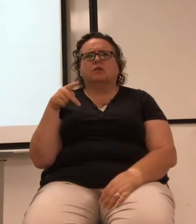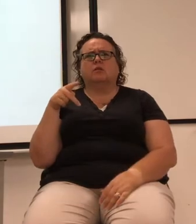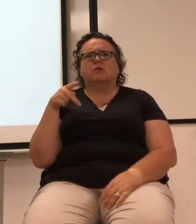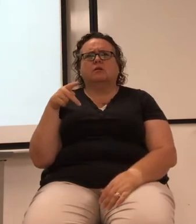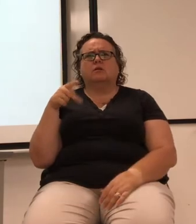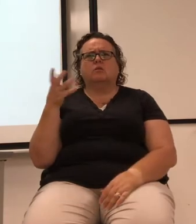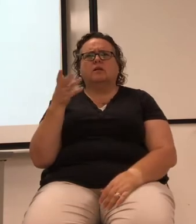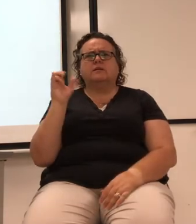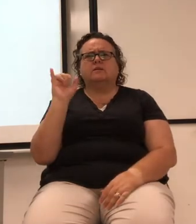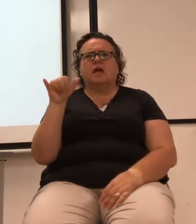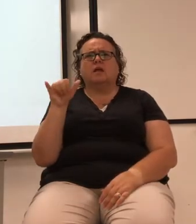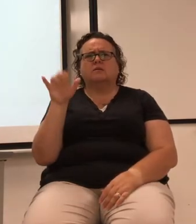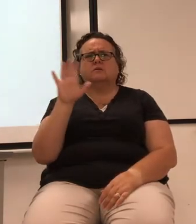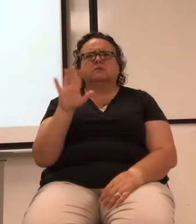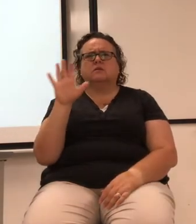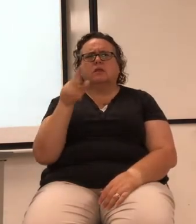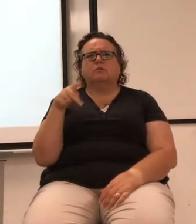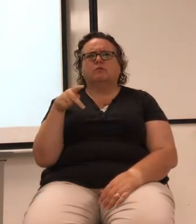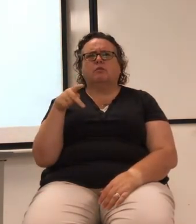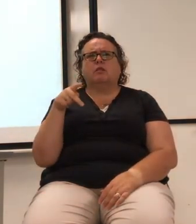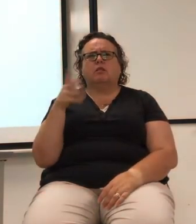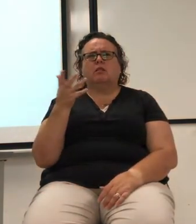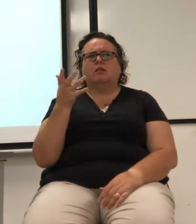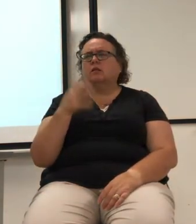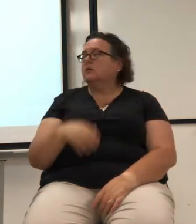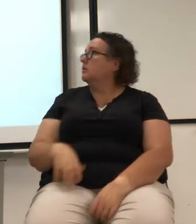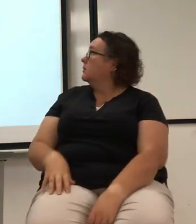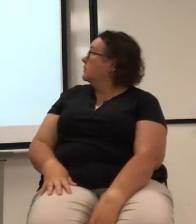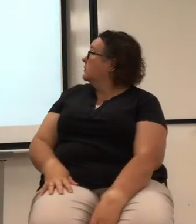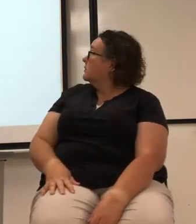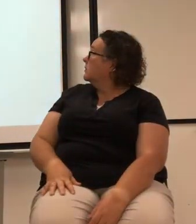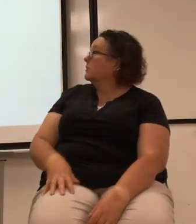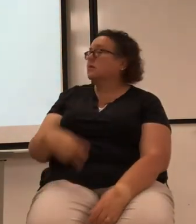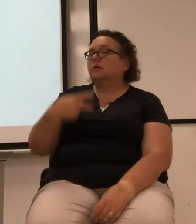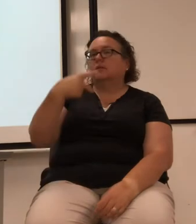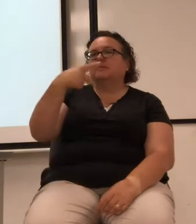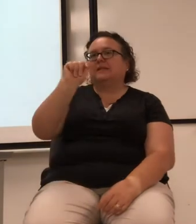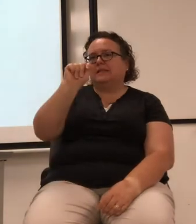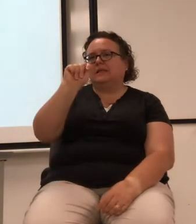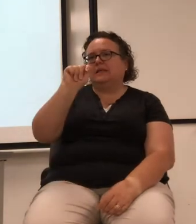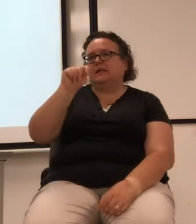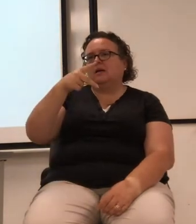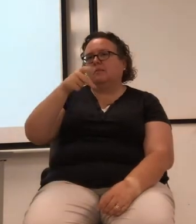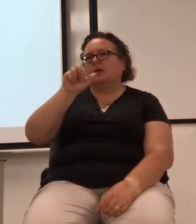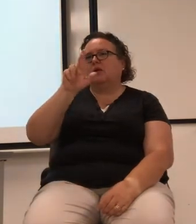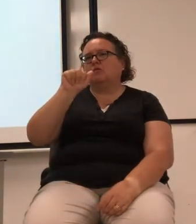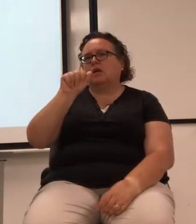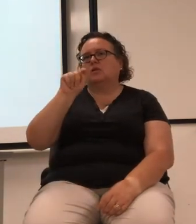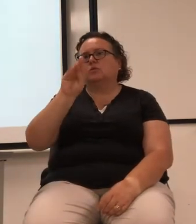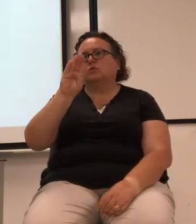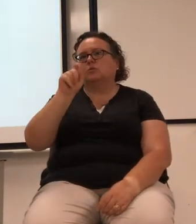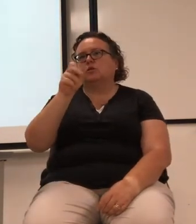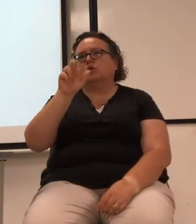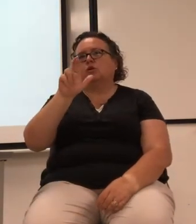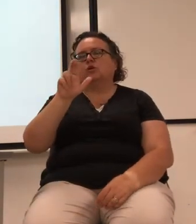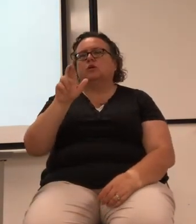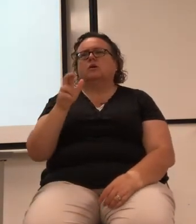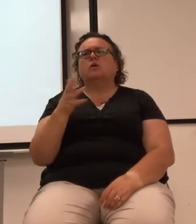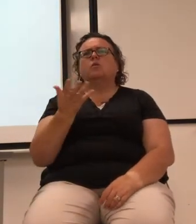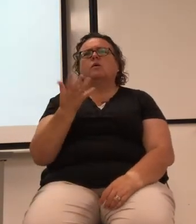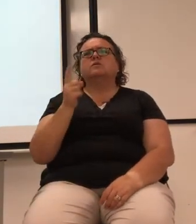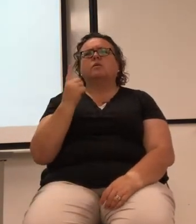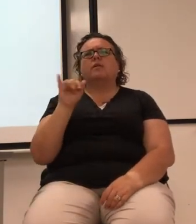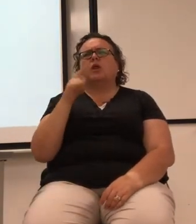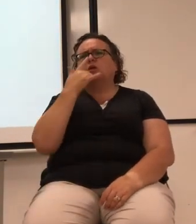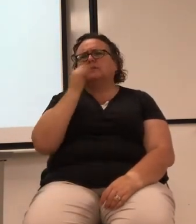What would this one be up here, the purple? The PT, paratubular. What's the one that looks